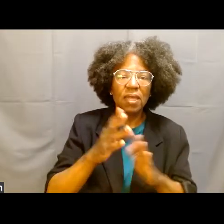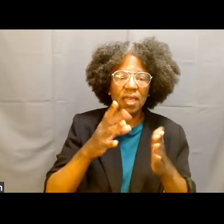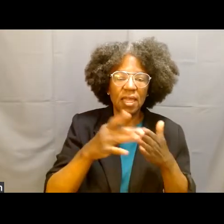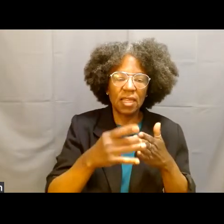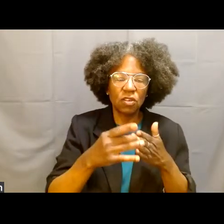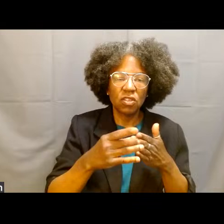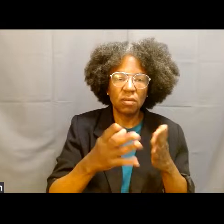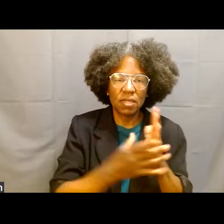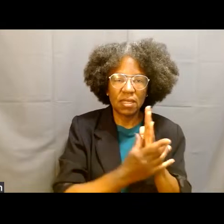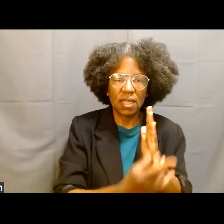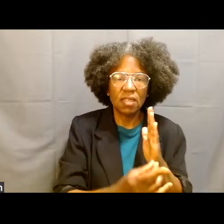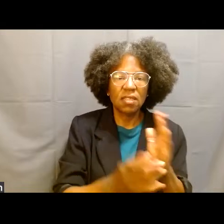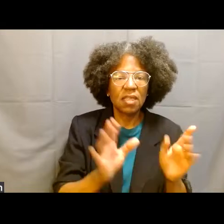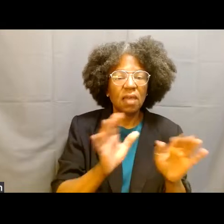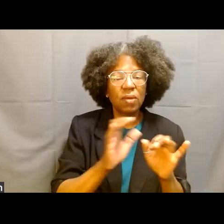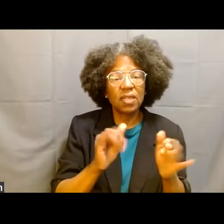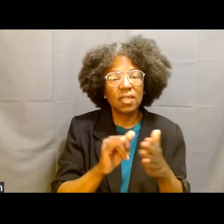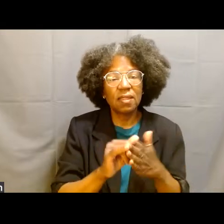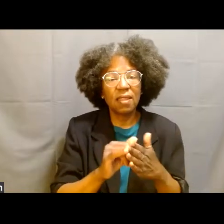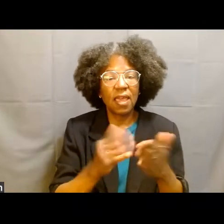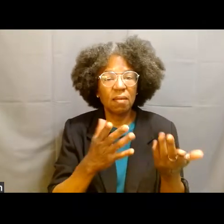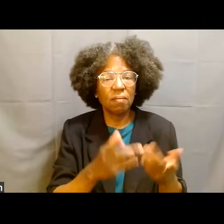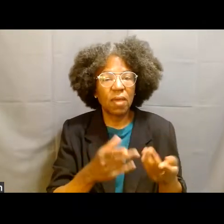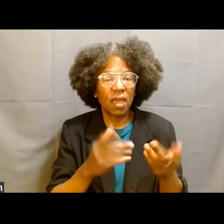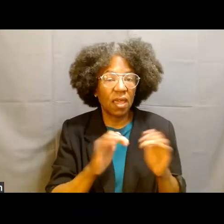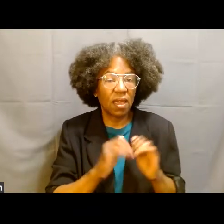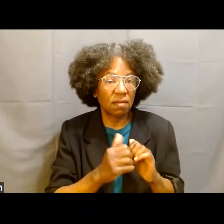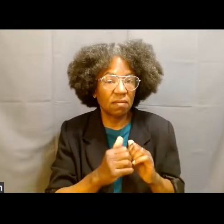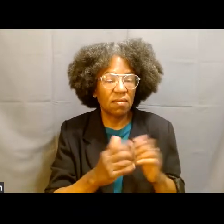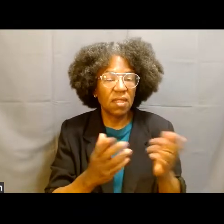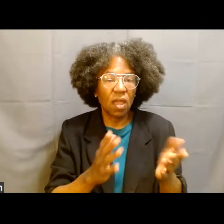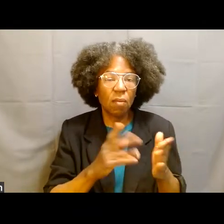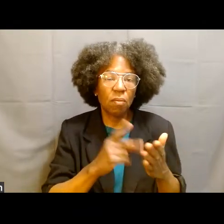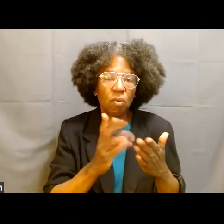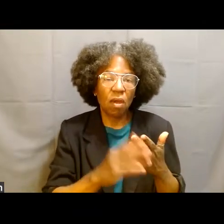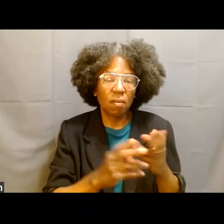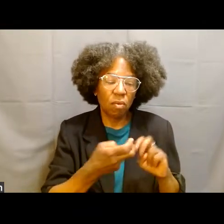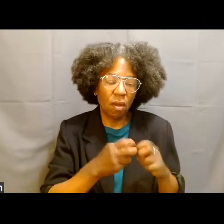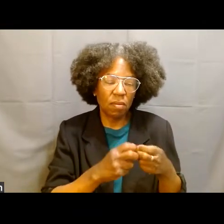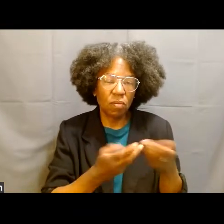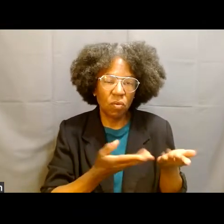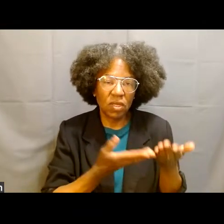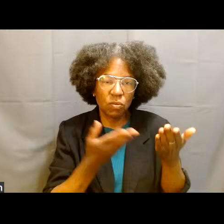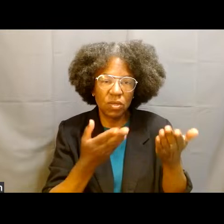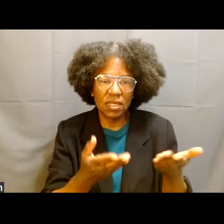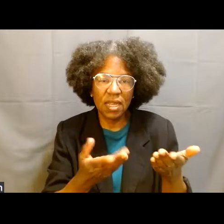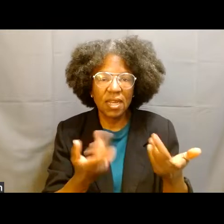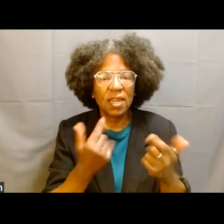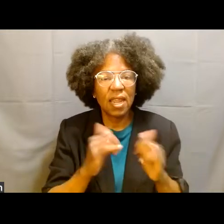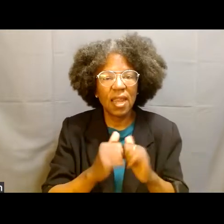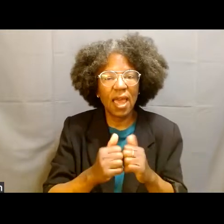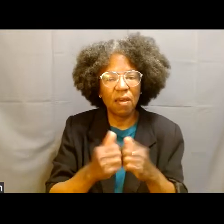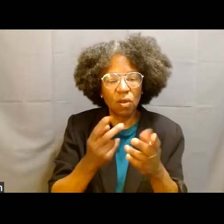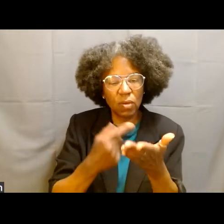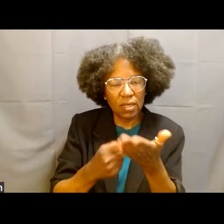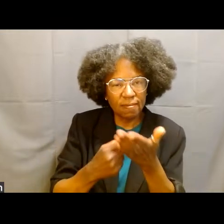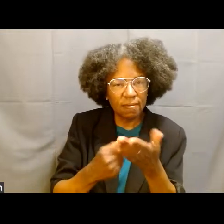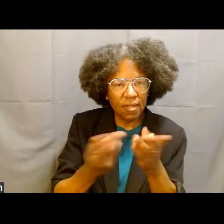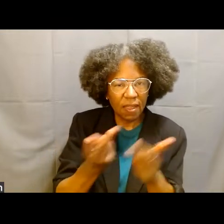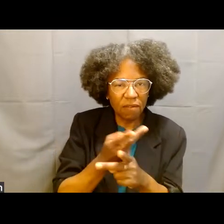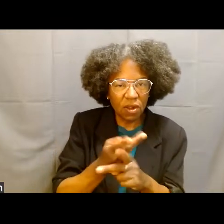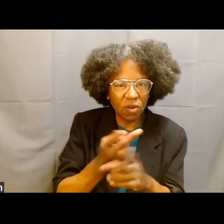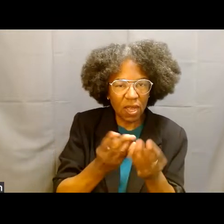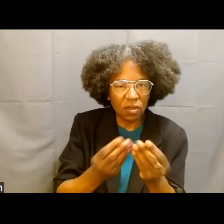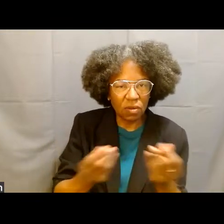in which a problem was presented to us, and we discussed how best to overcome it as leaders. And Mr. Huddleston also taught